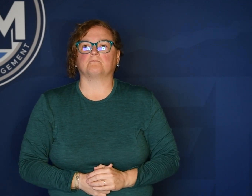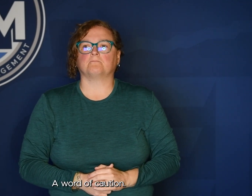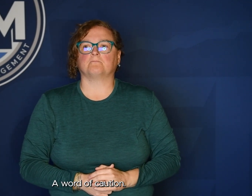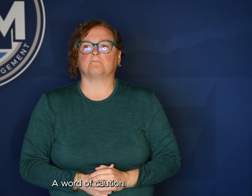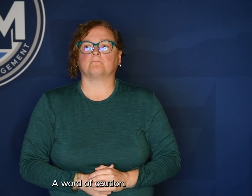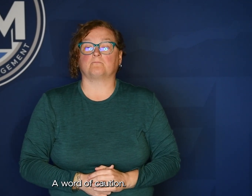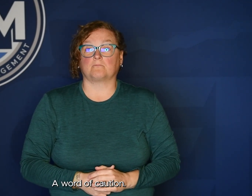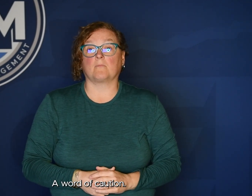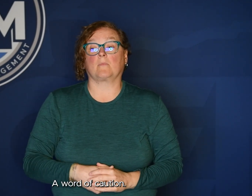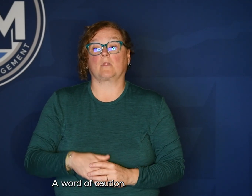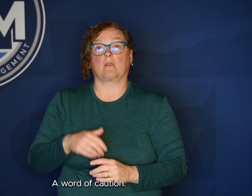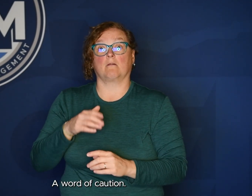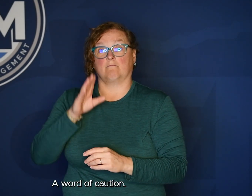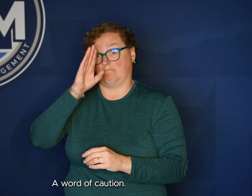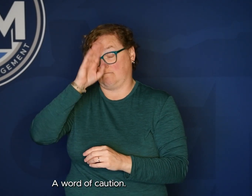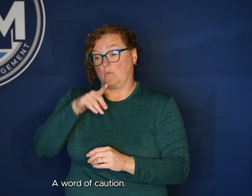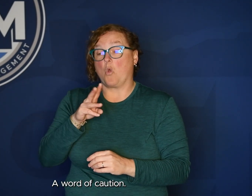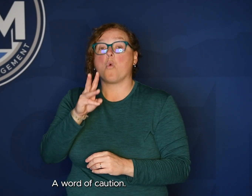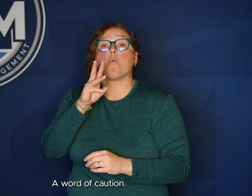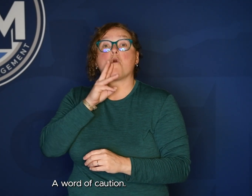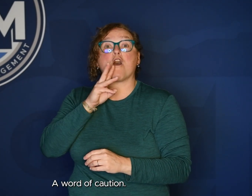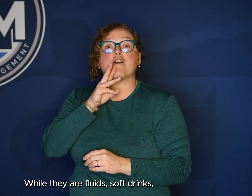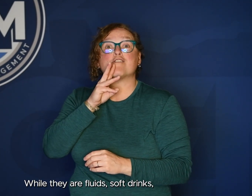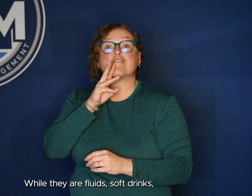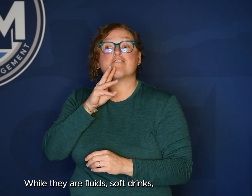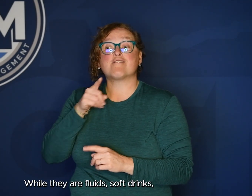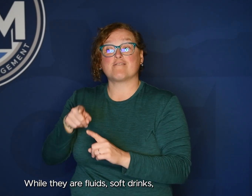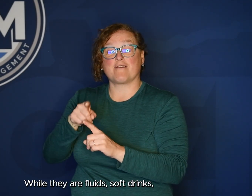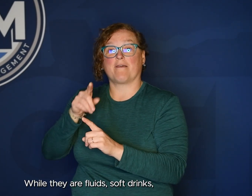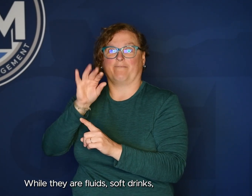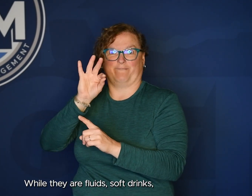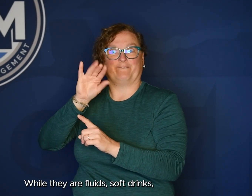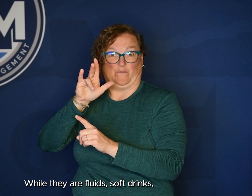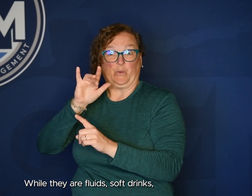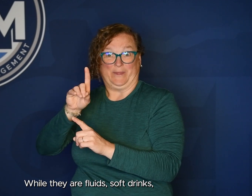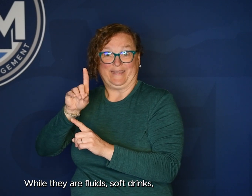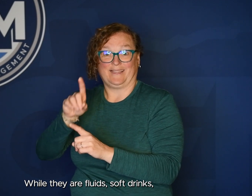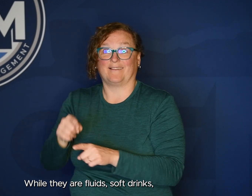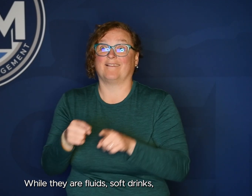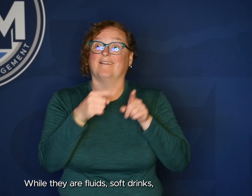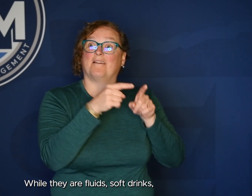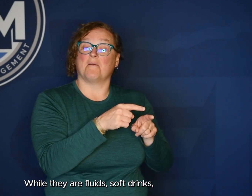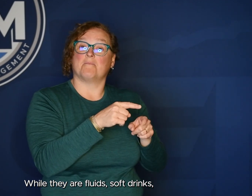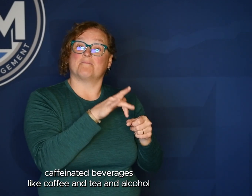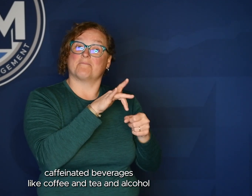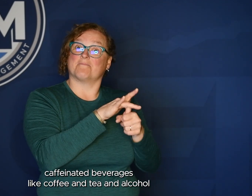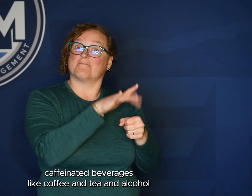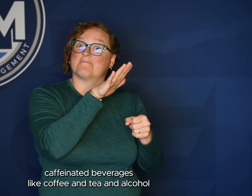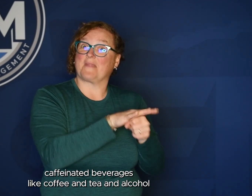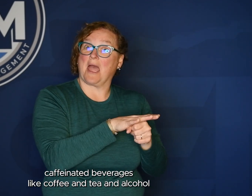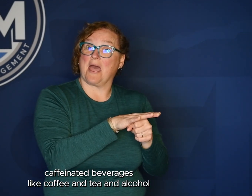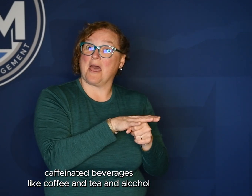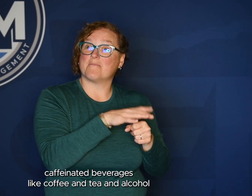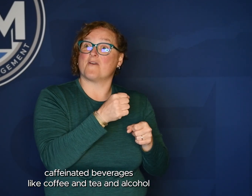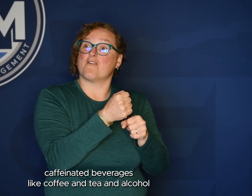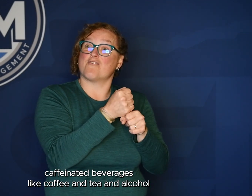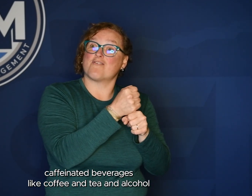A word of caution. While they are fluids, soft drinks, caffeinated beverages like coffee